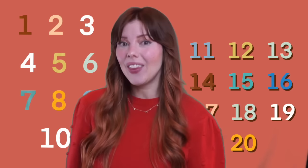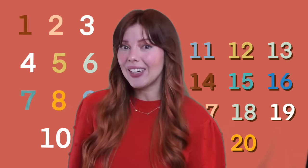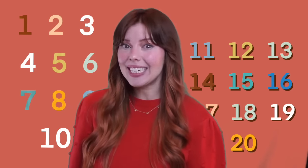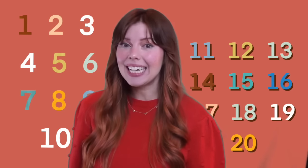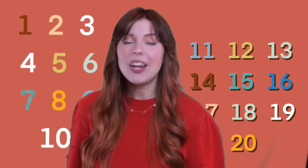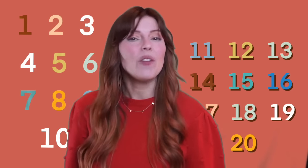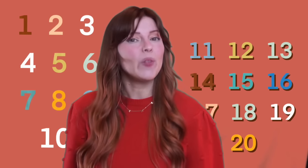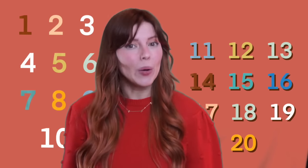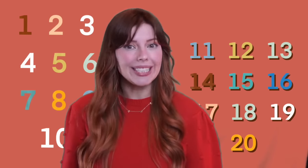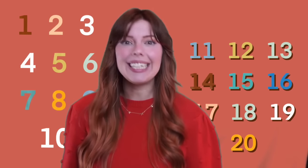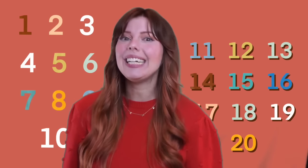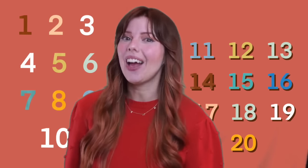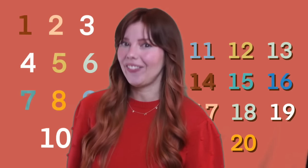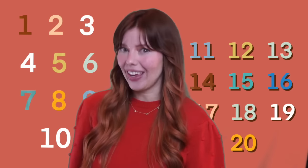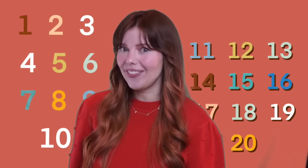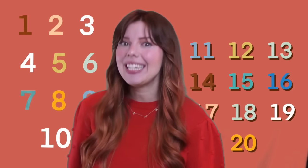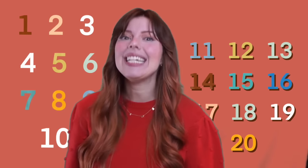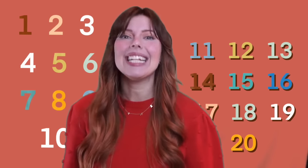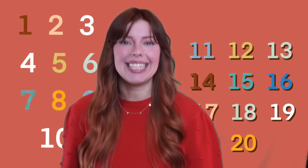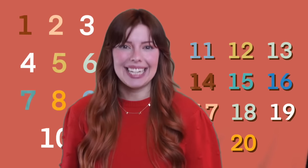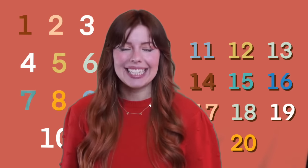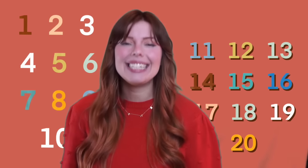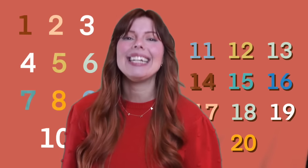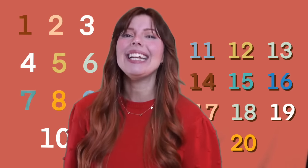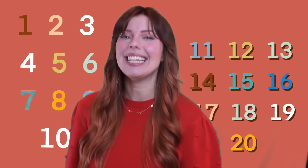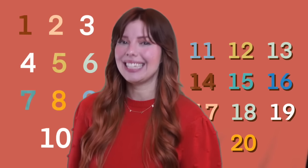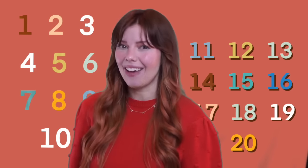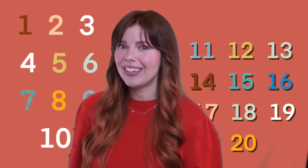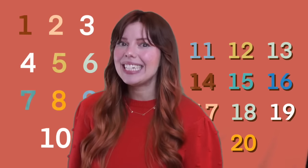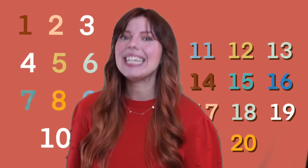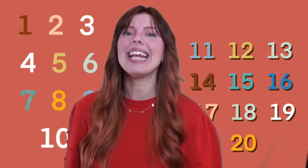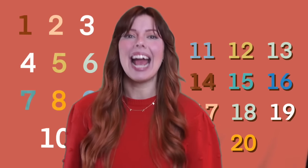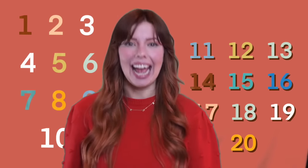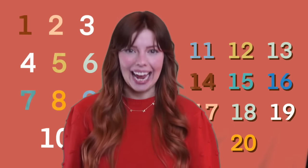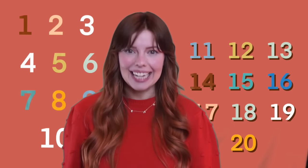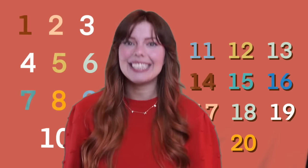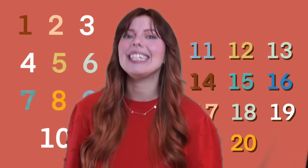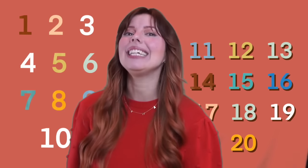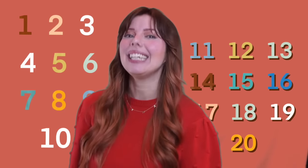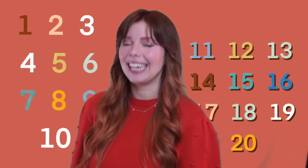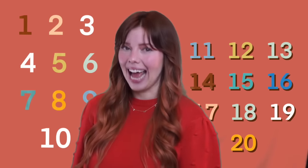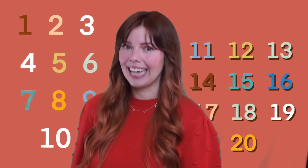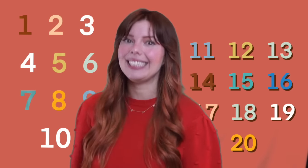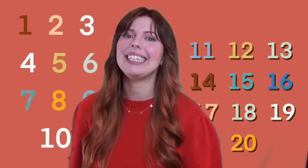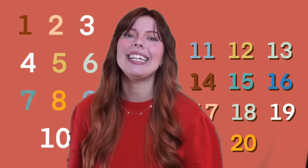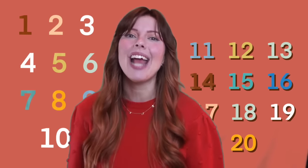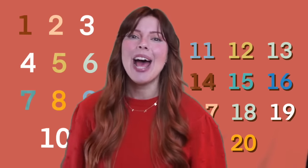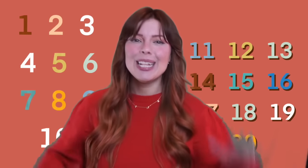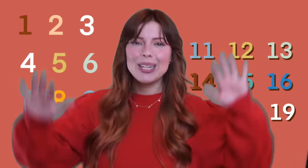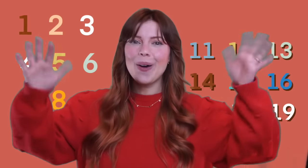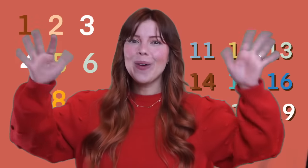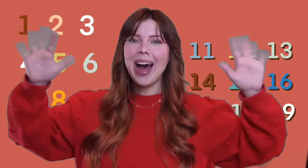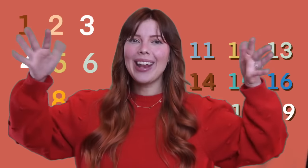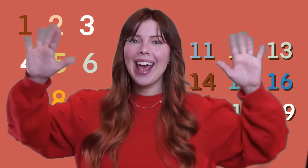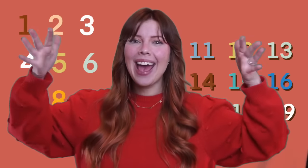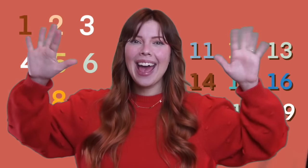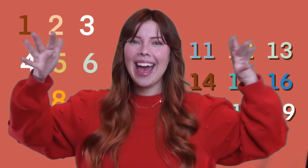13, 14, 15, 16, 17, 18, 19, 20!